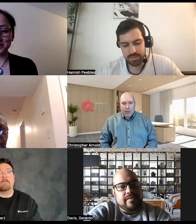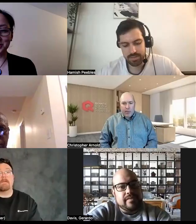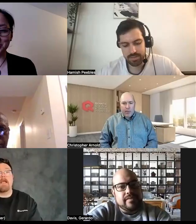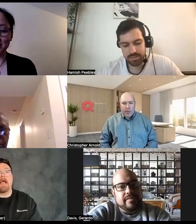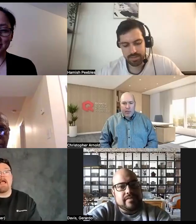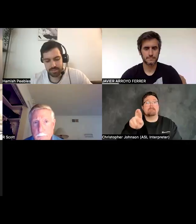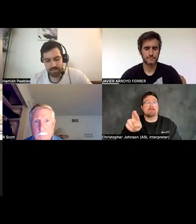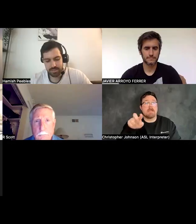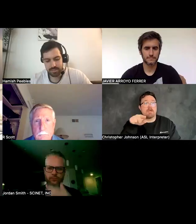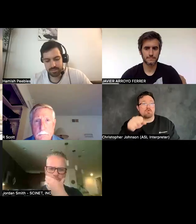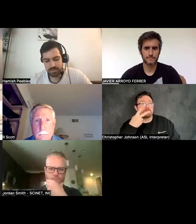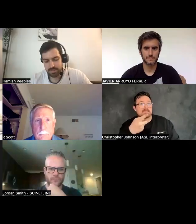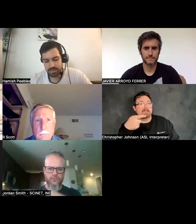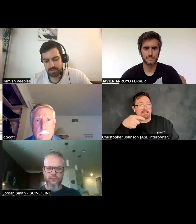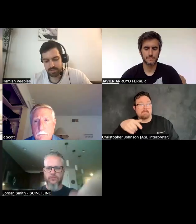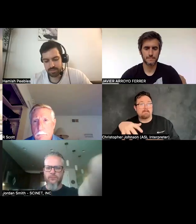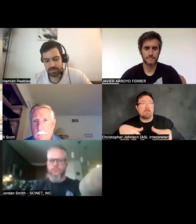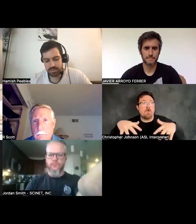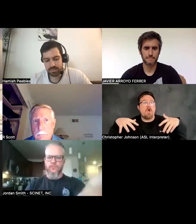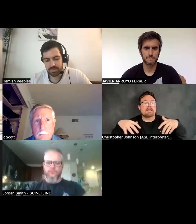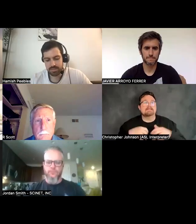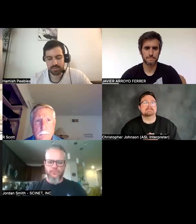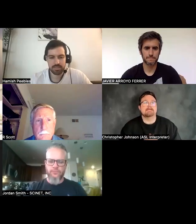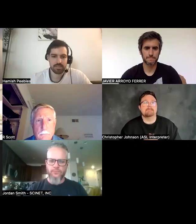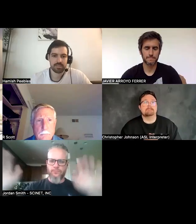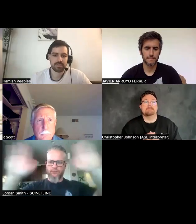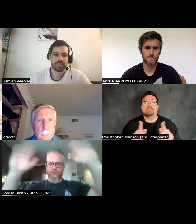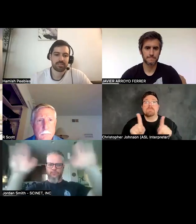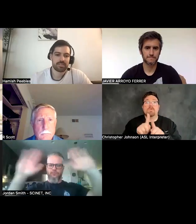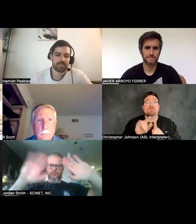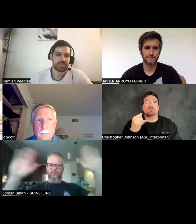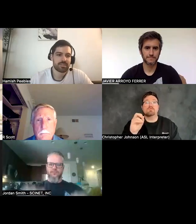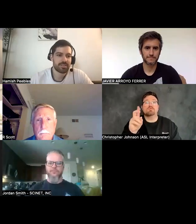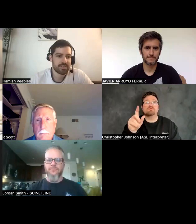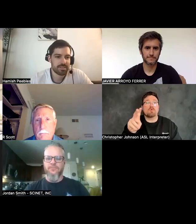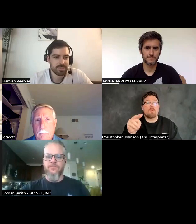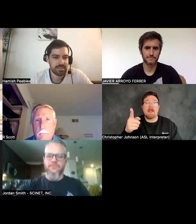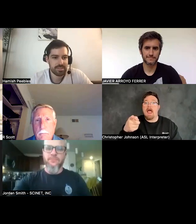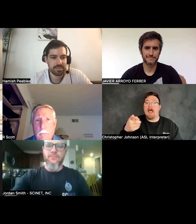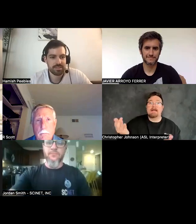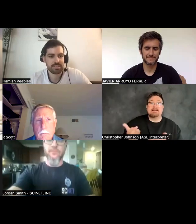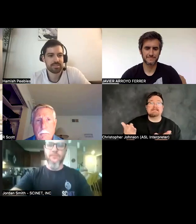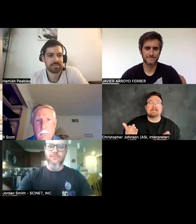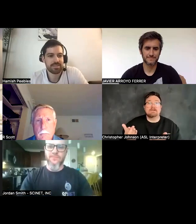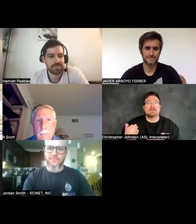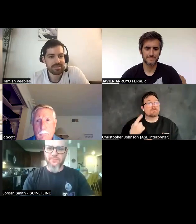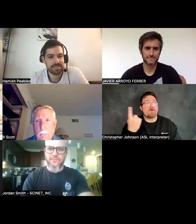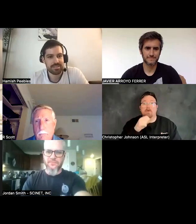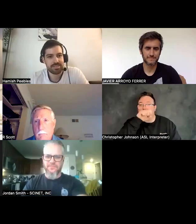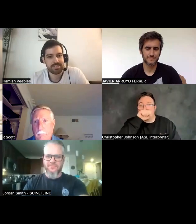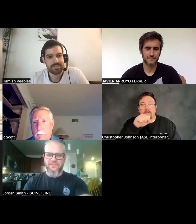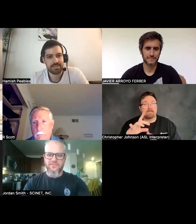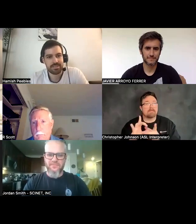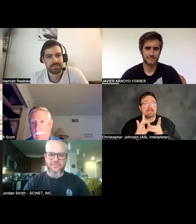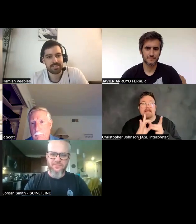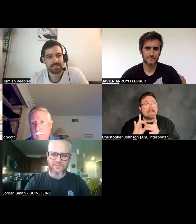him also in our audience. And Jordan, yes, Jordan is here. Always love our connections and